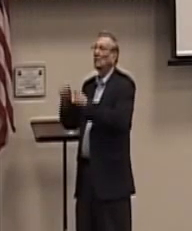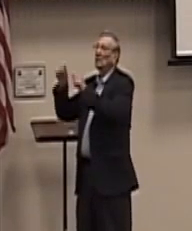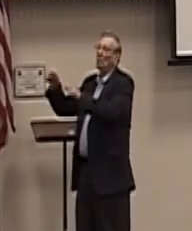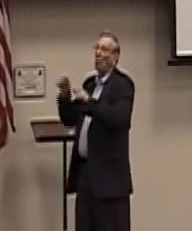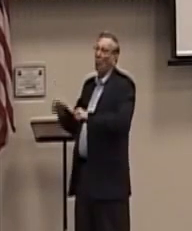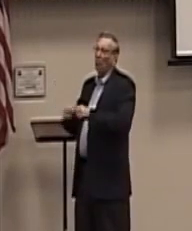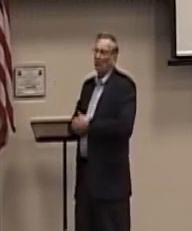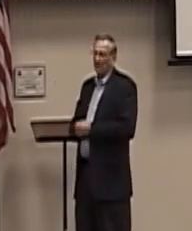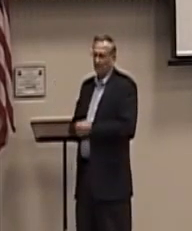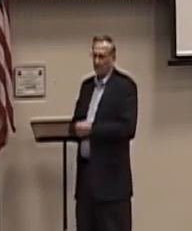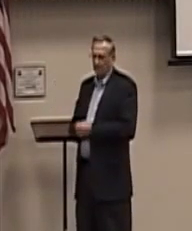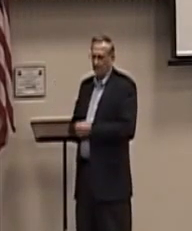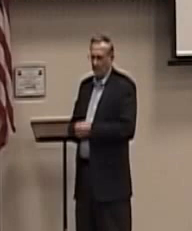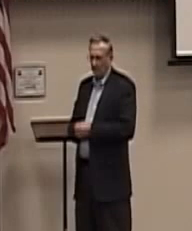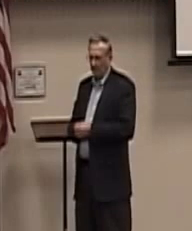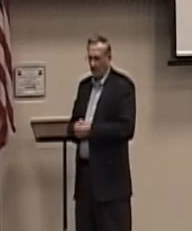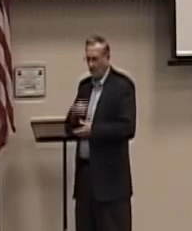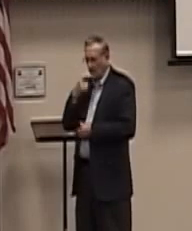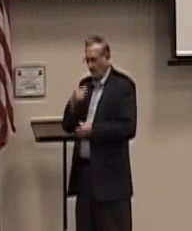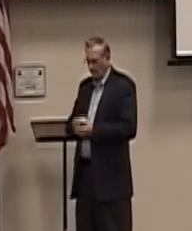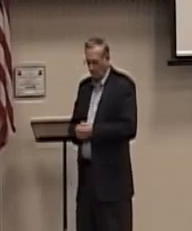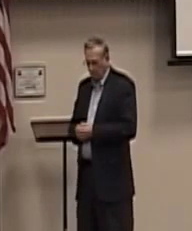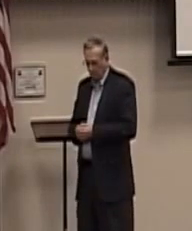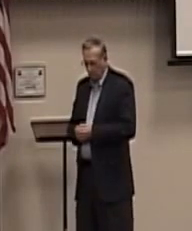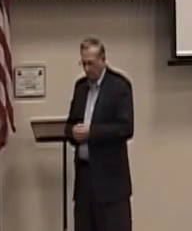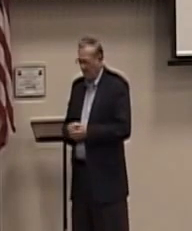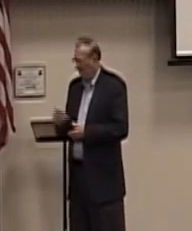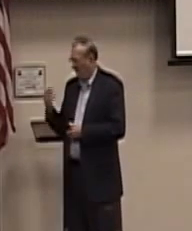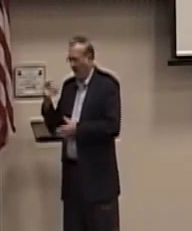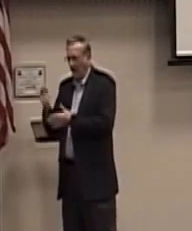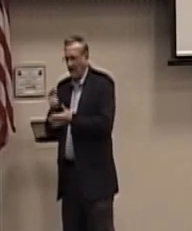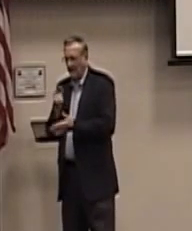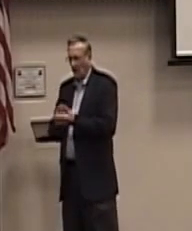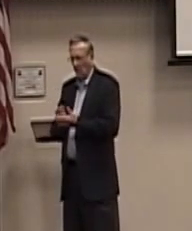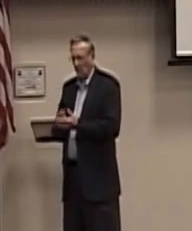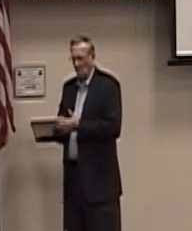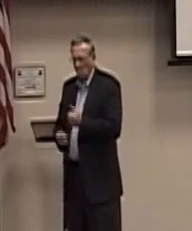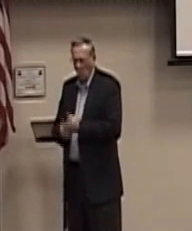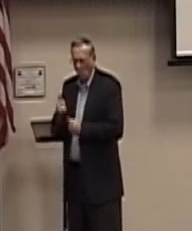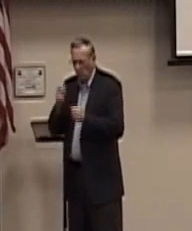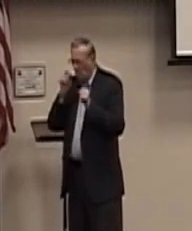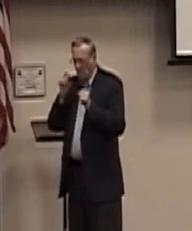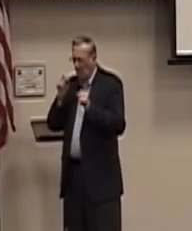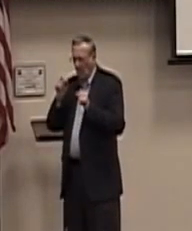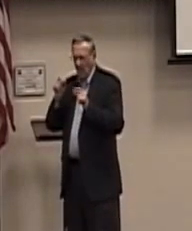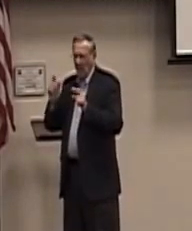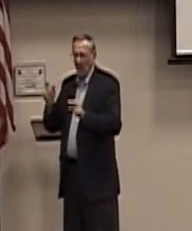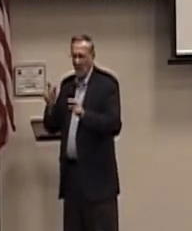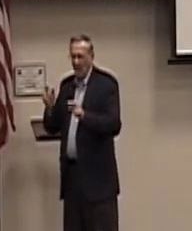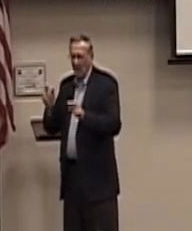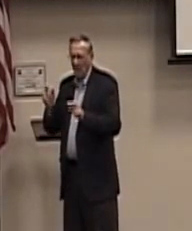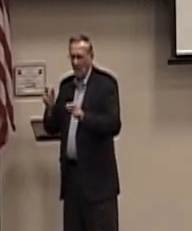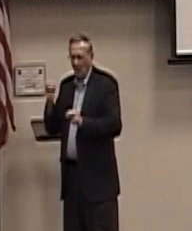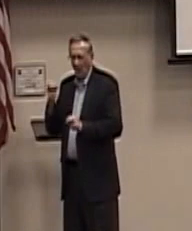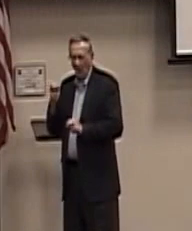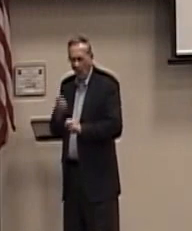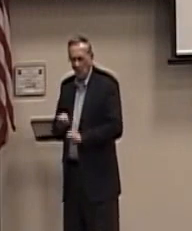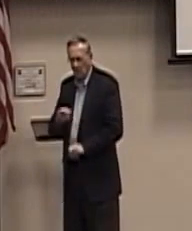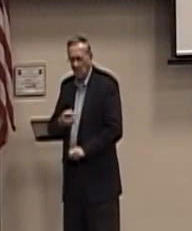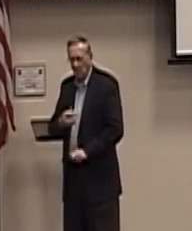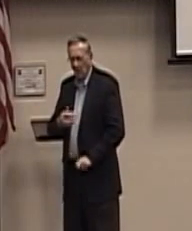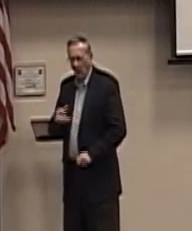on her Facebook. She says, "This past hour has been one of the most amazing and hardest